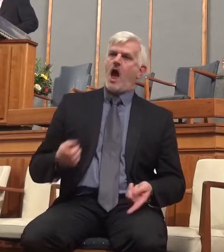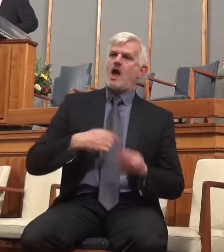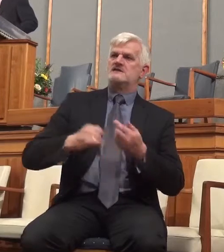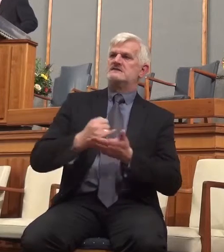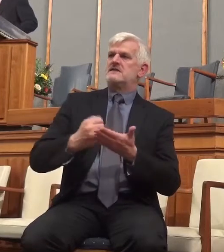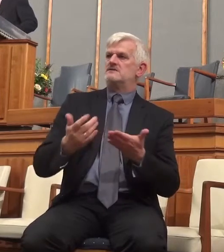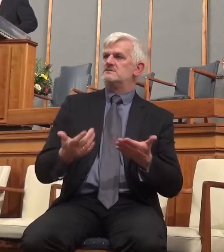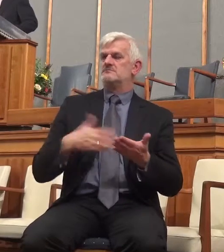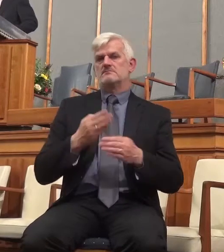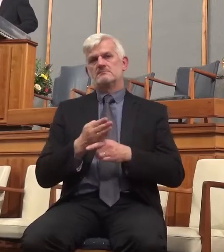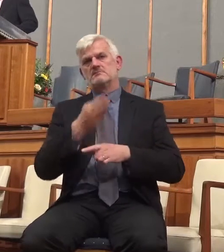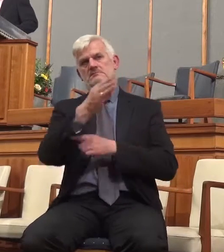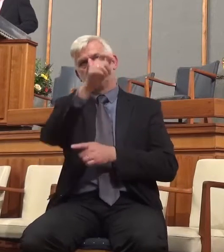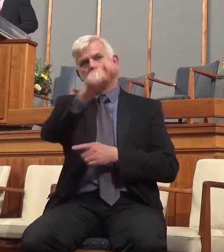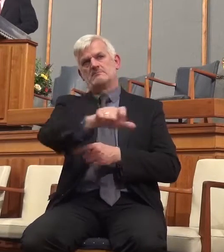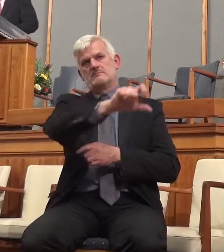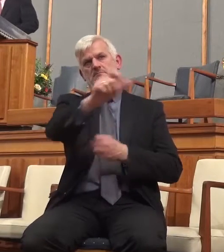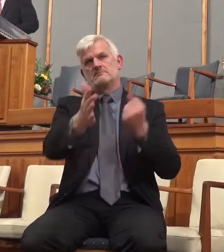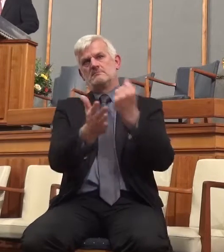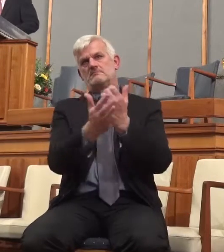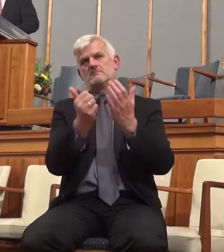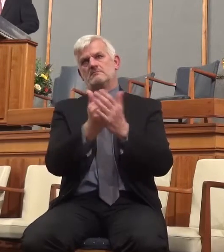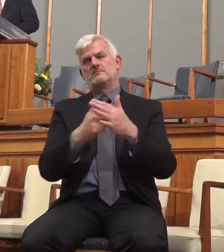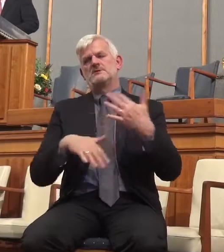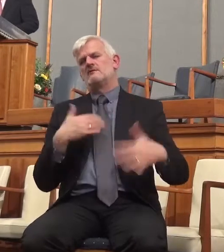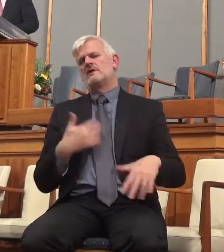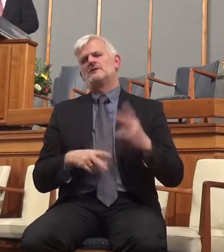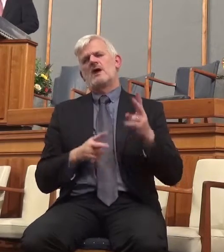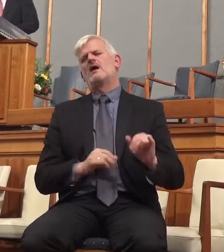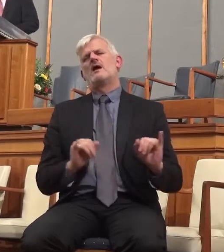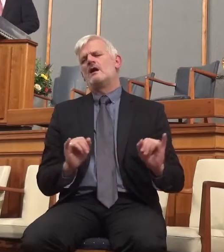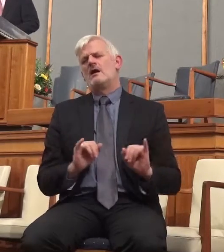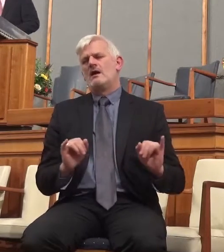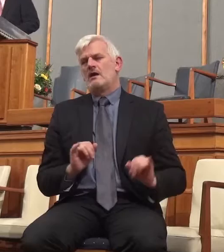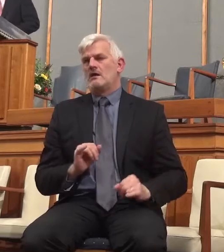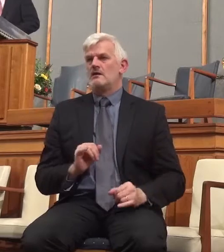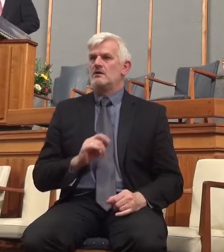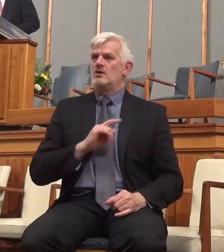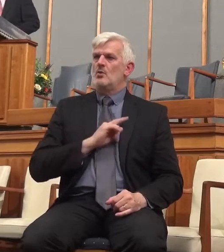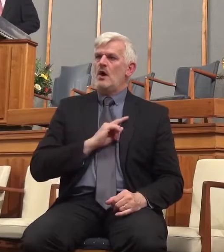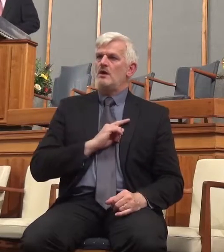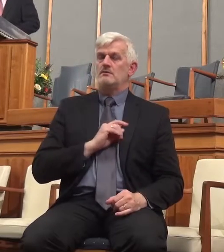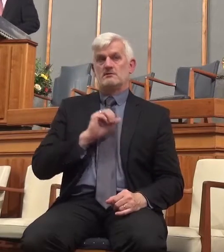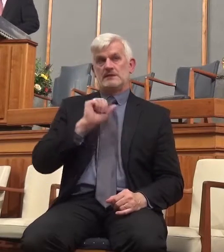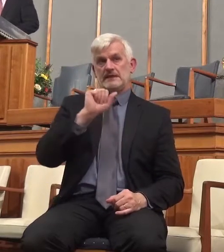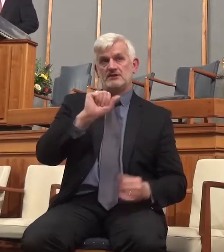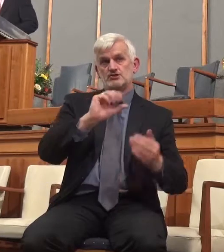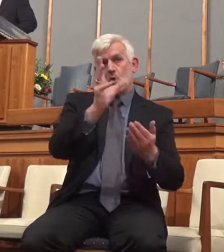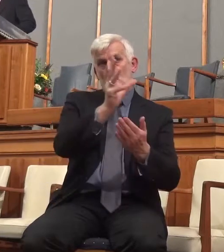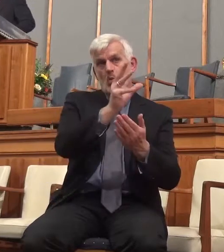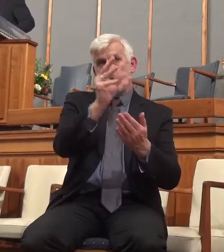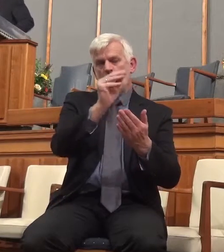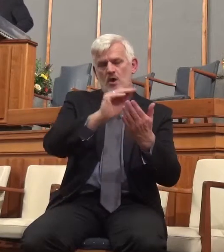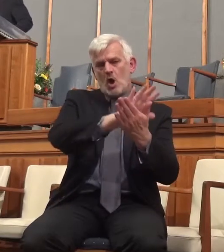to Calvary's cross and suffered and died in agony to have put upon his holy soul